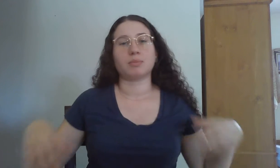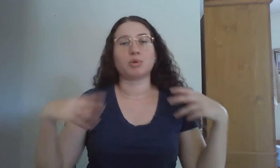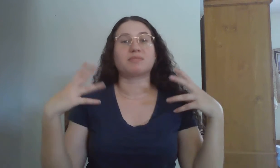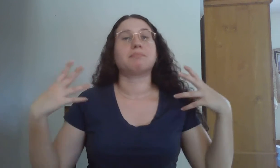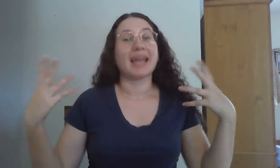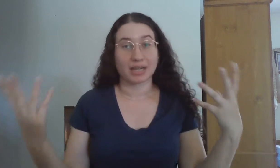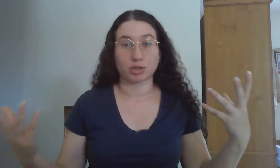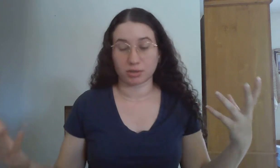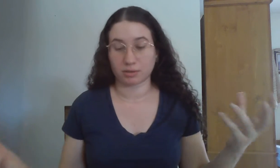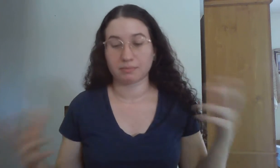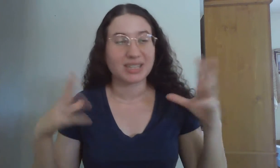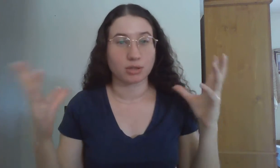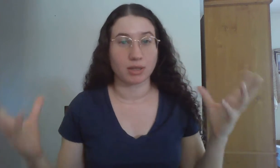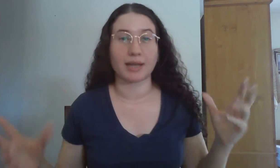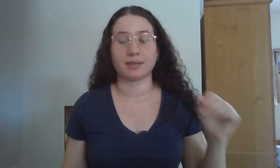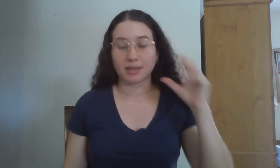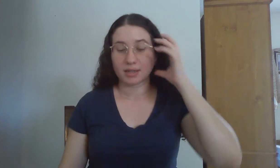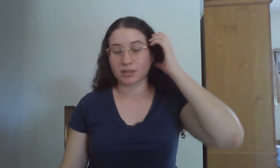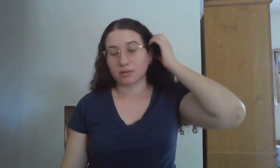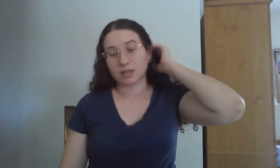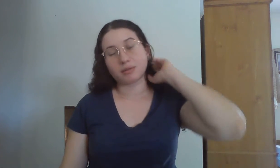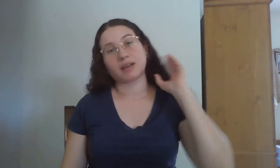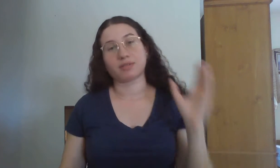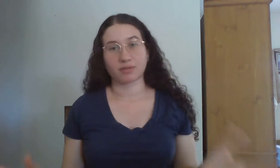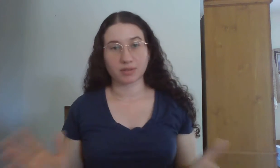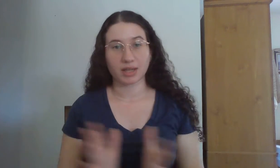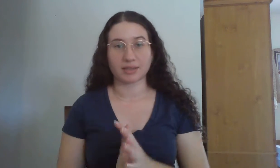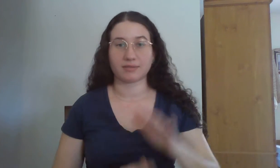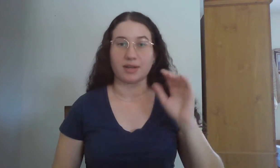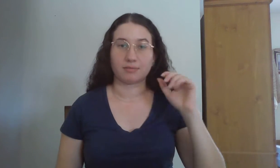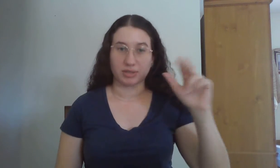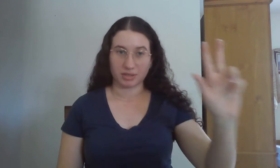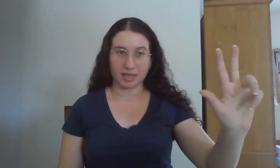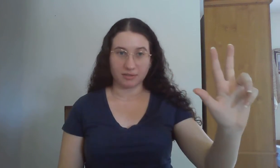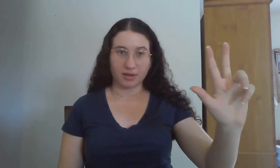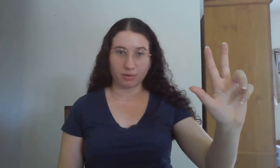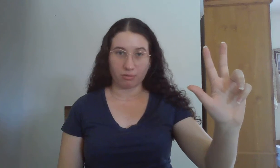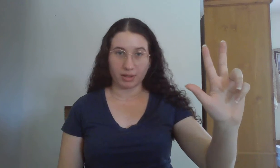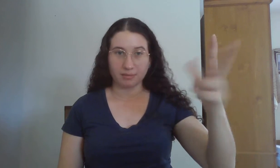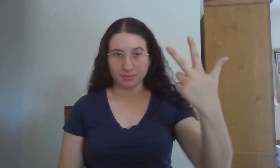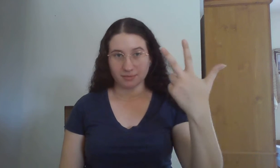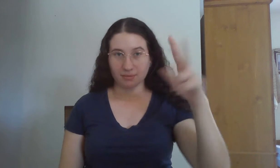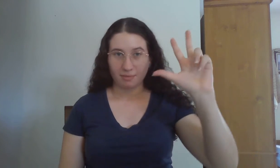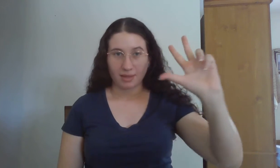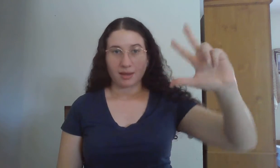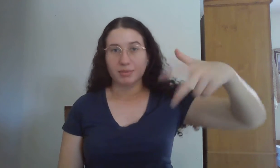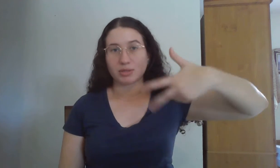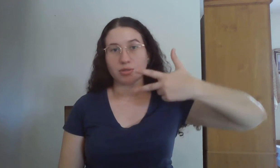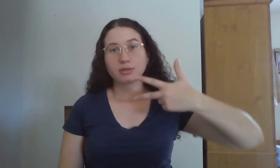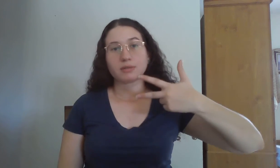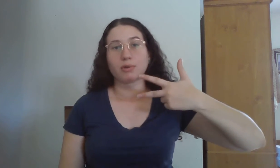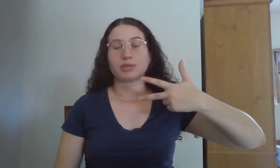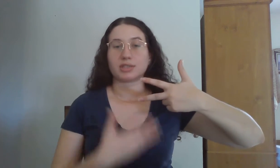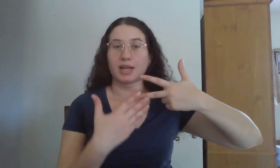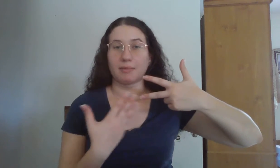more picture-like. So here we have the first classifier, which is classifier 3. But you use it most of the time